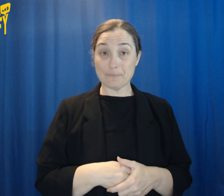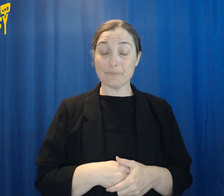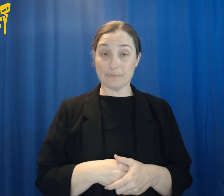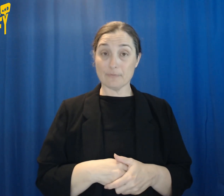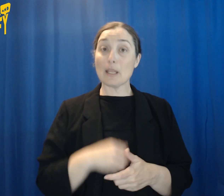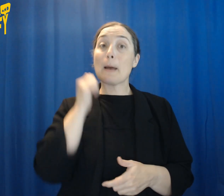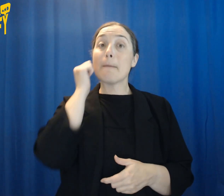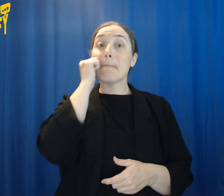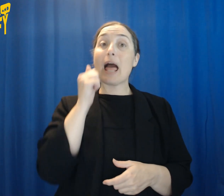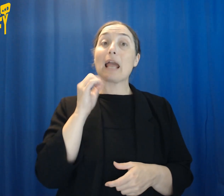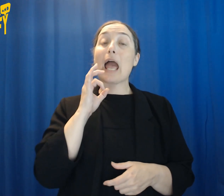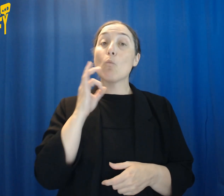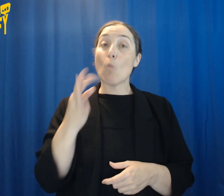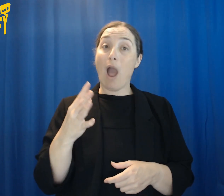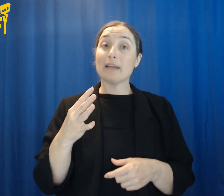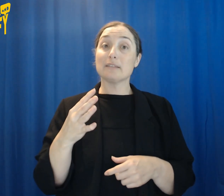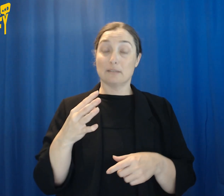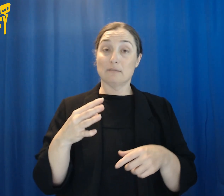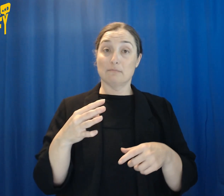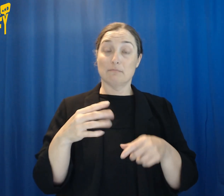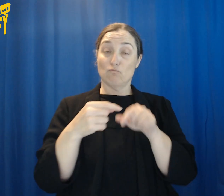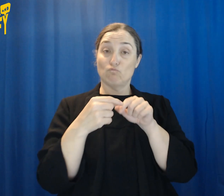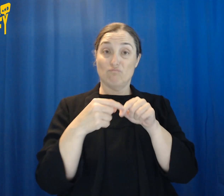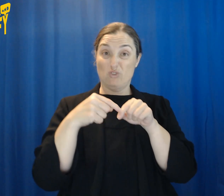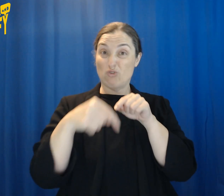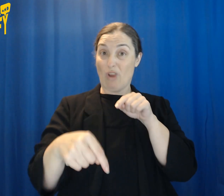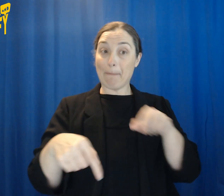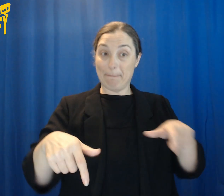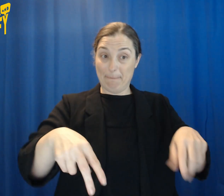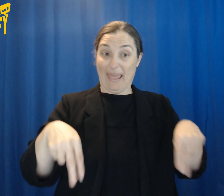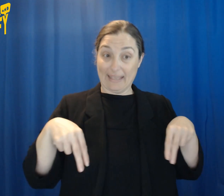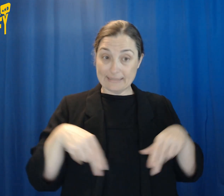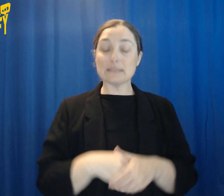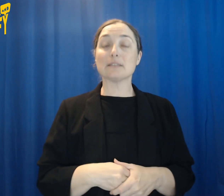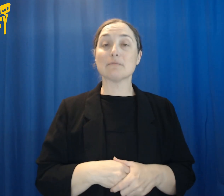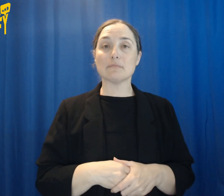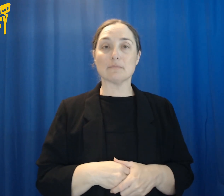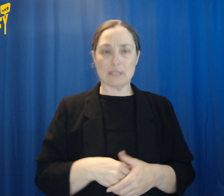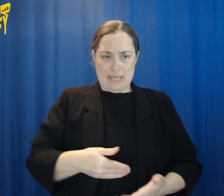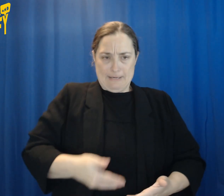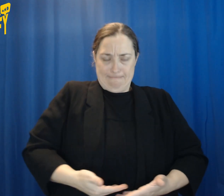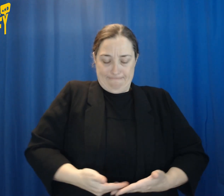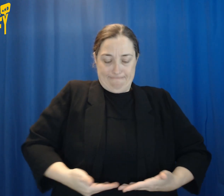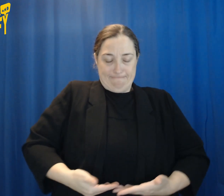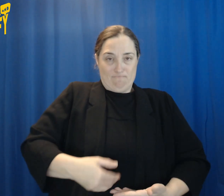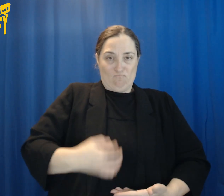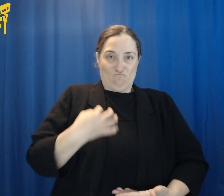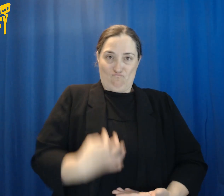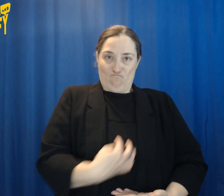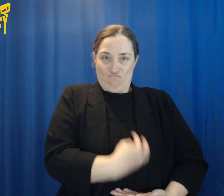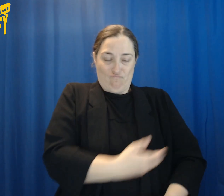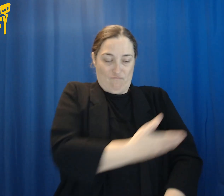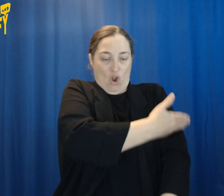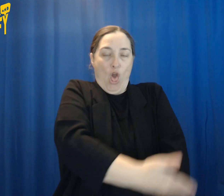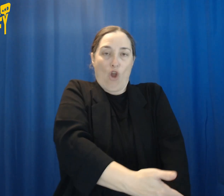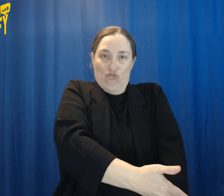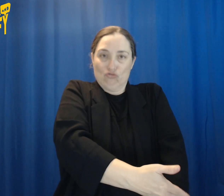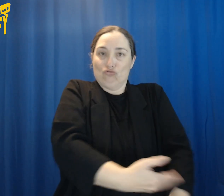white pinstriped and a crop, tight, ribbed, long-sleeved shirt that is